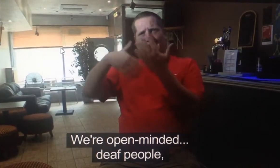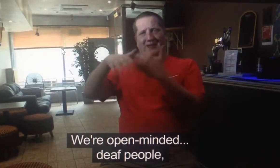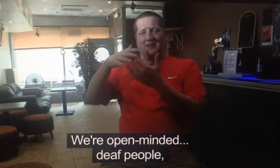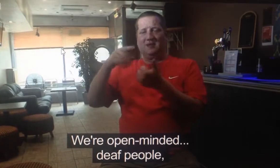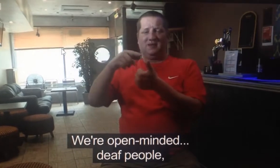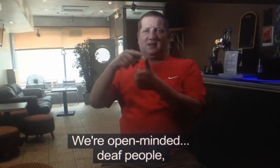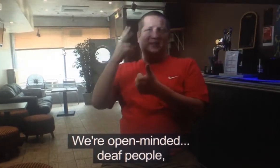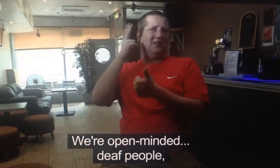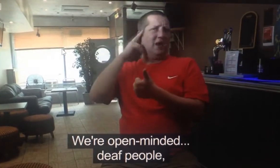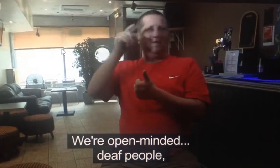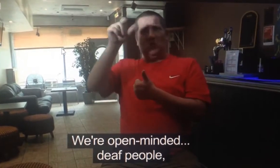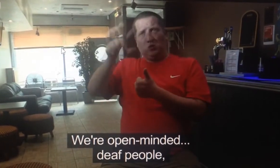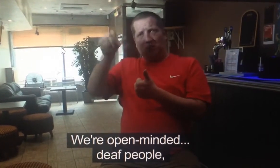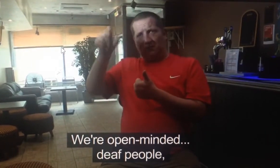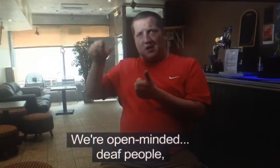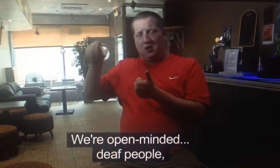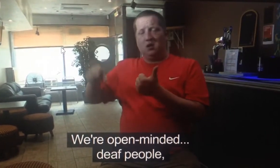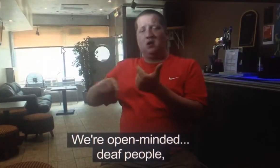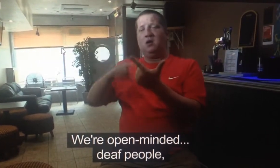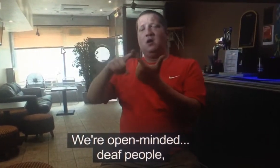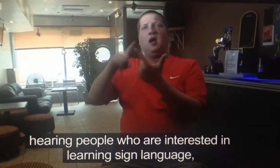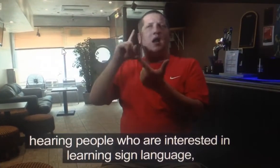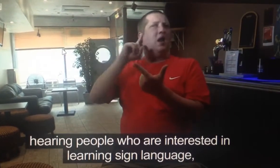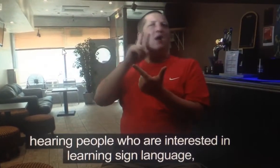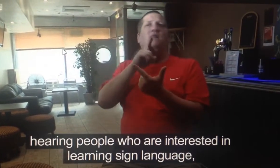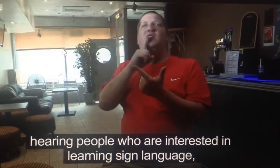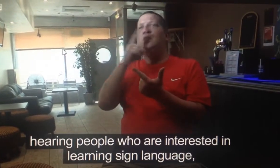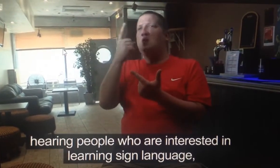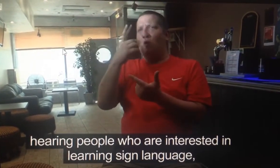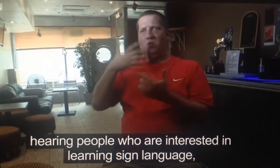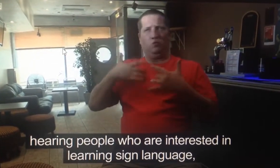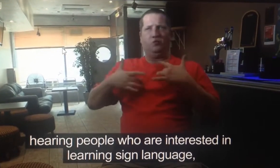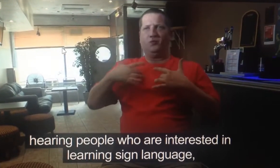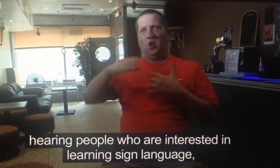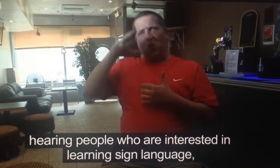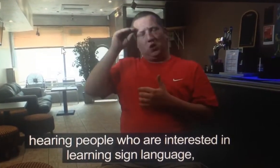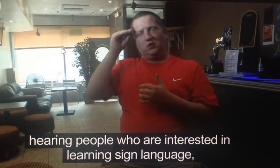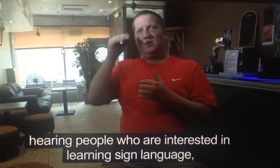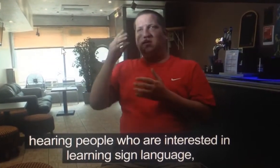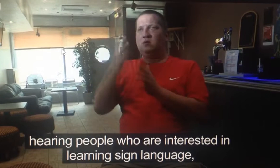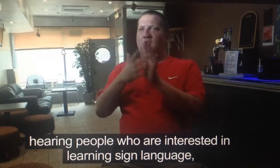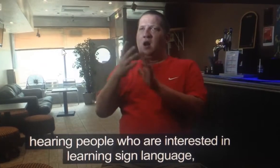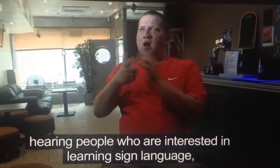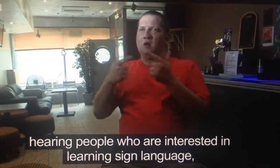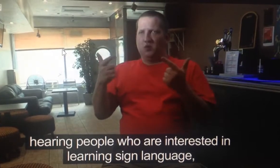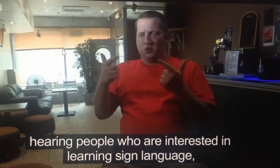We're open minded. Deaf people, hearing people who are interested in learning sign language,